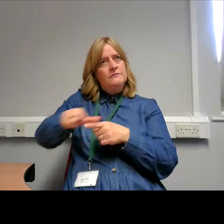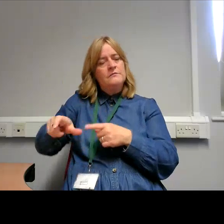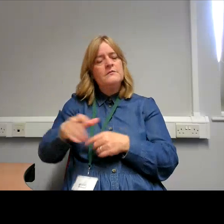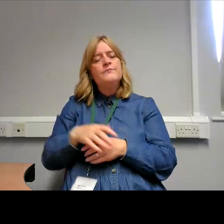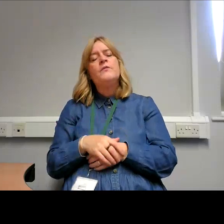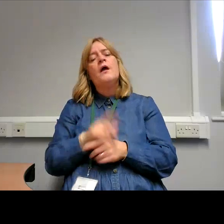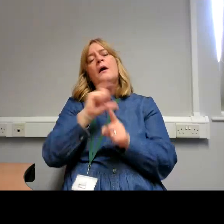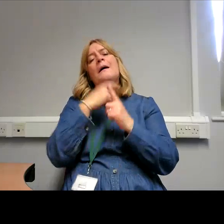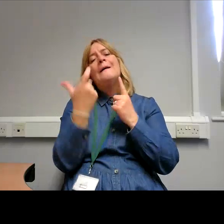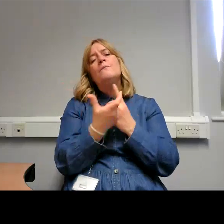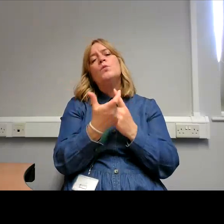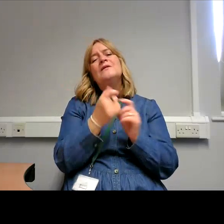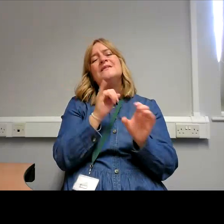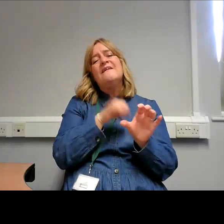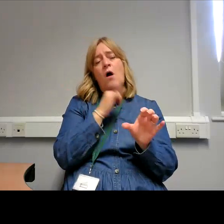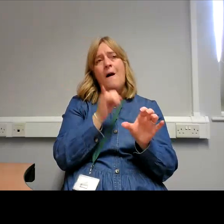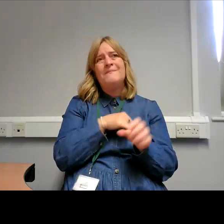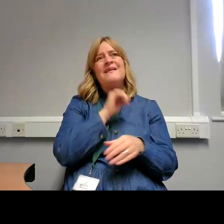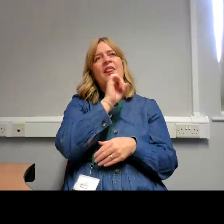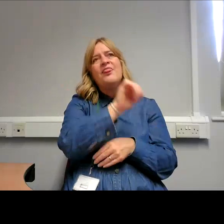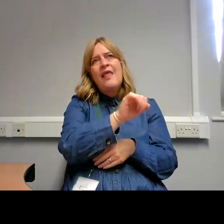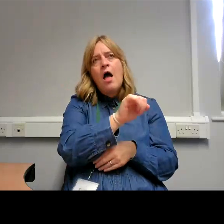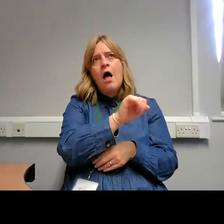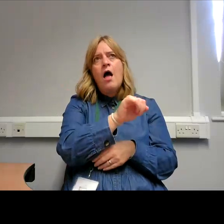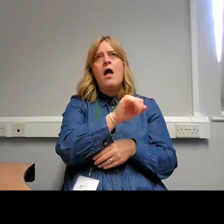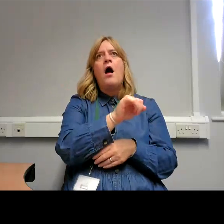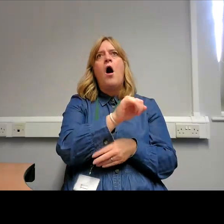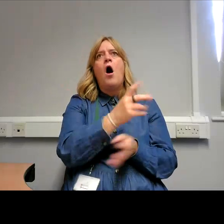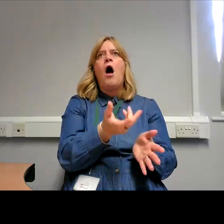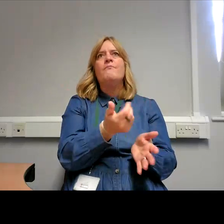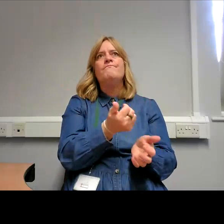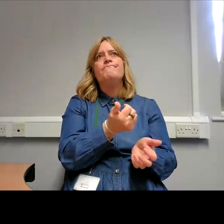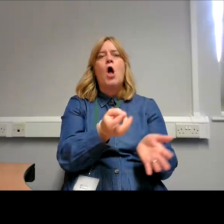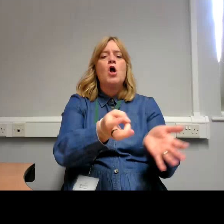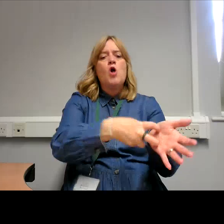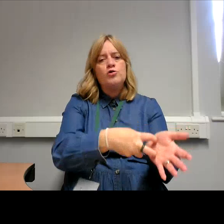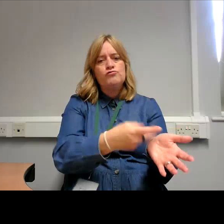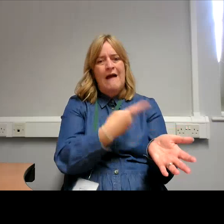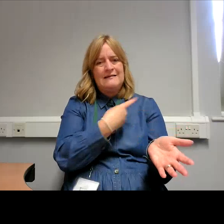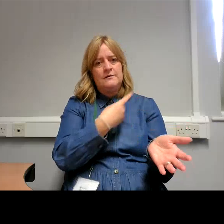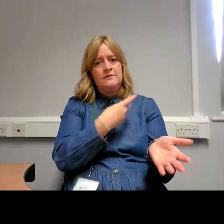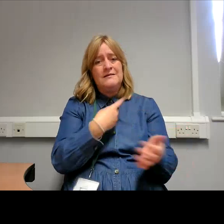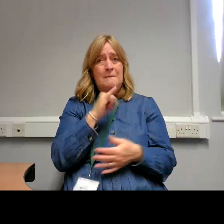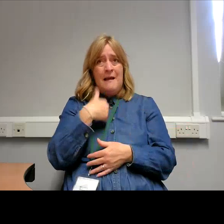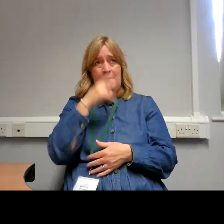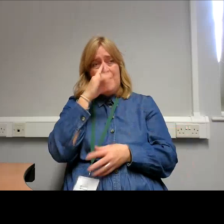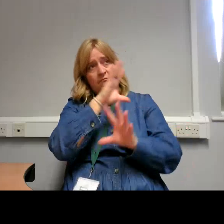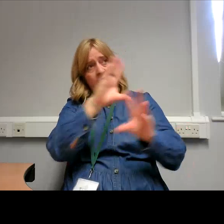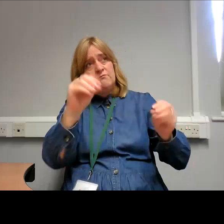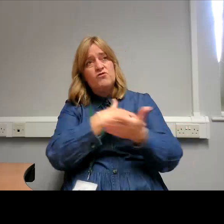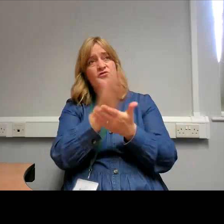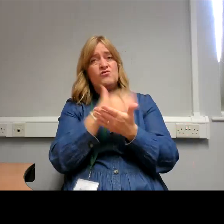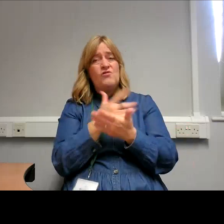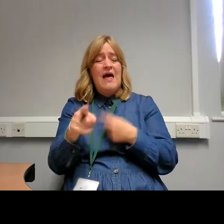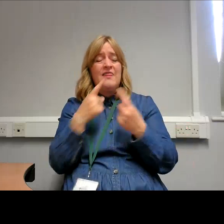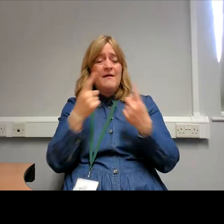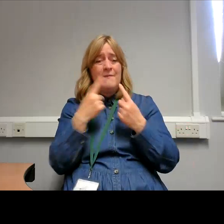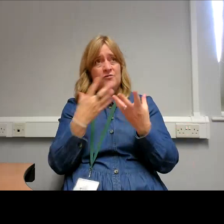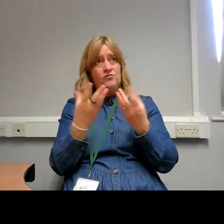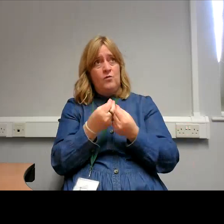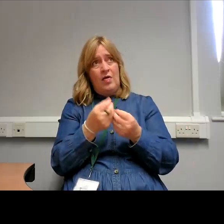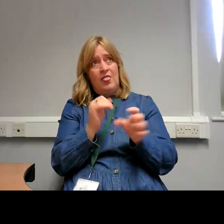contractors. What we can do is share that training opportunity with Community Pharmacy Derbyshire, and if there is any way